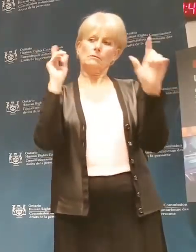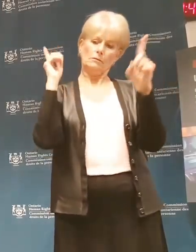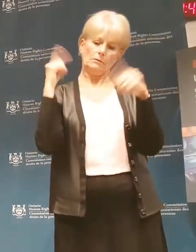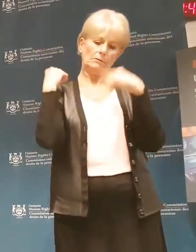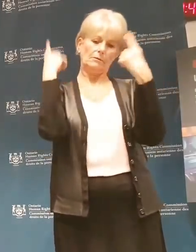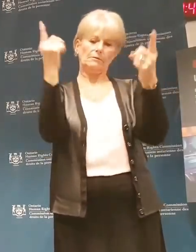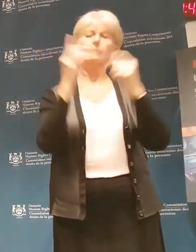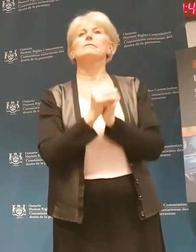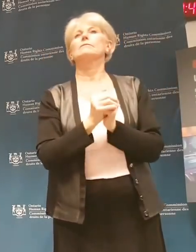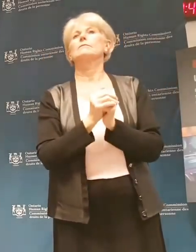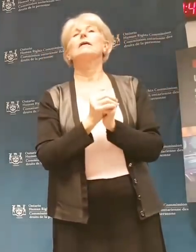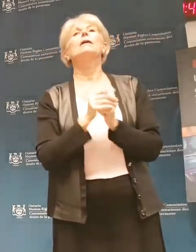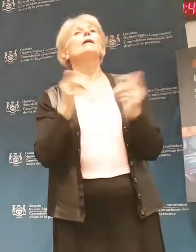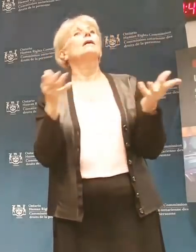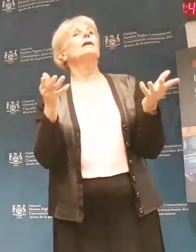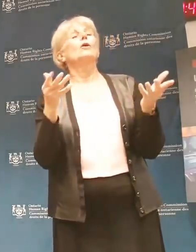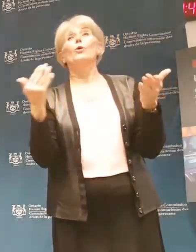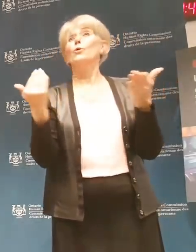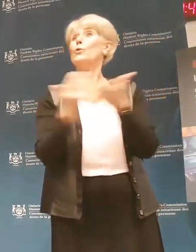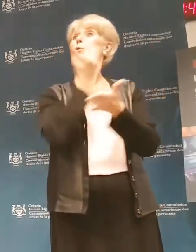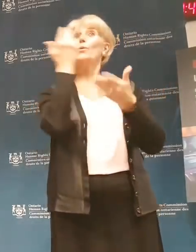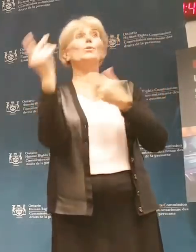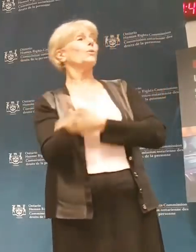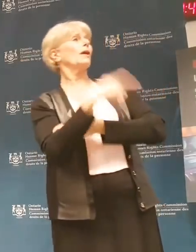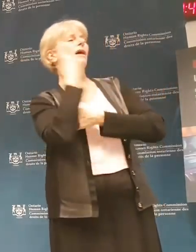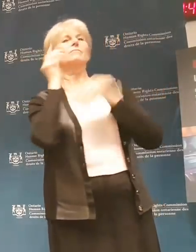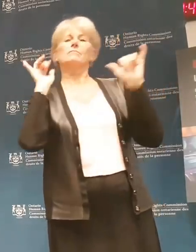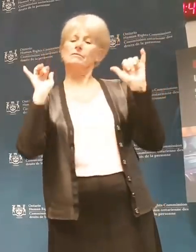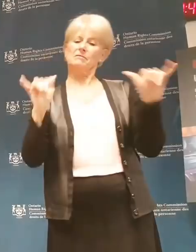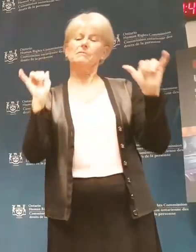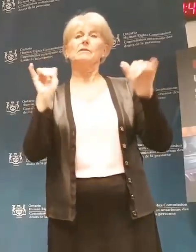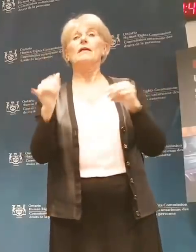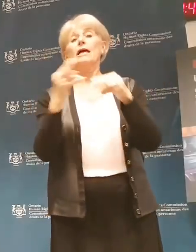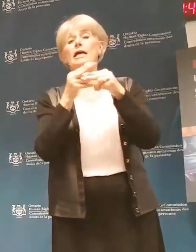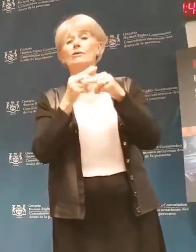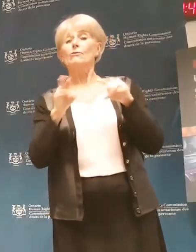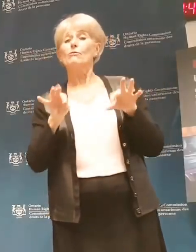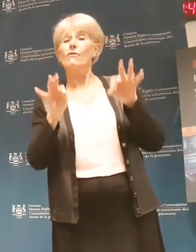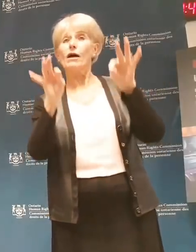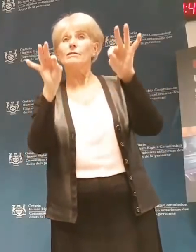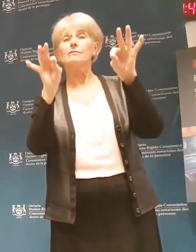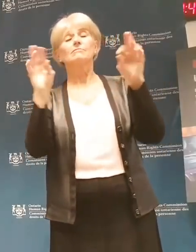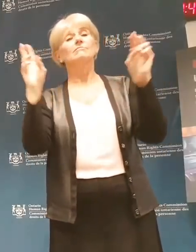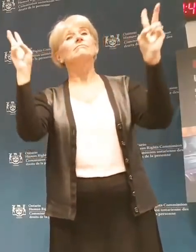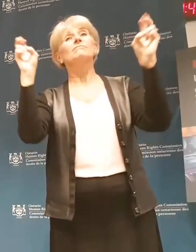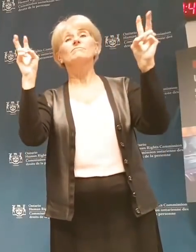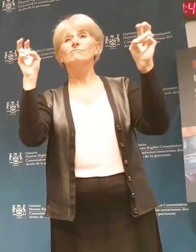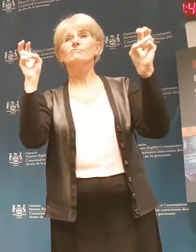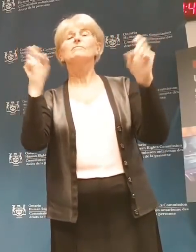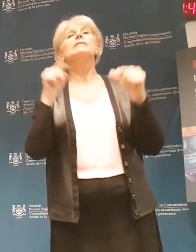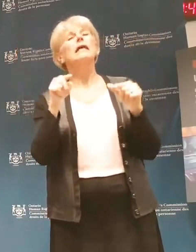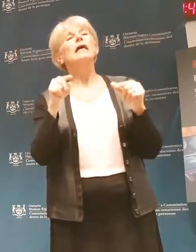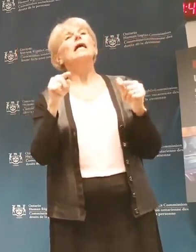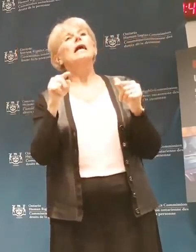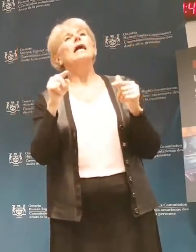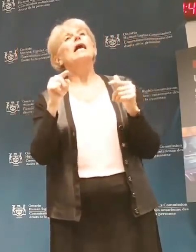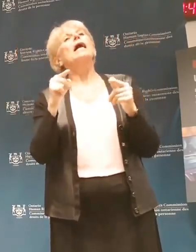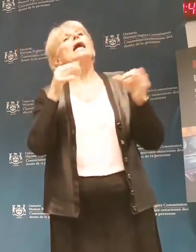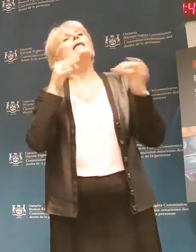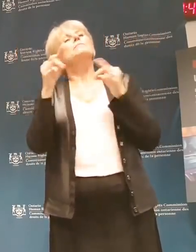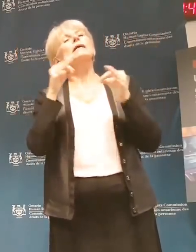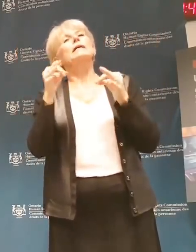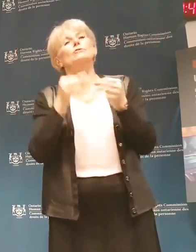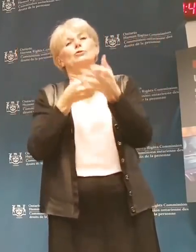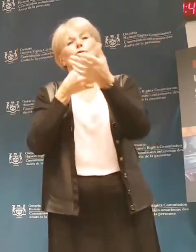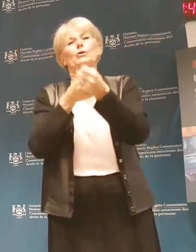documented. These are not, in fact, new times. The interim report findings do, and I quote, go some way towards explaining why